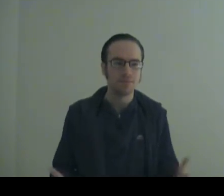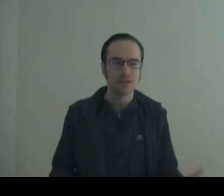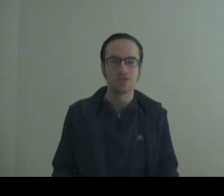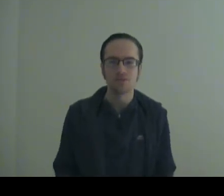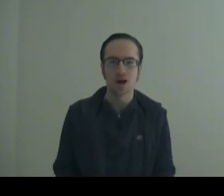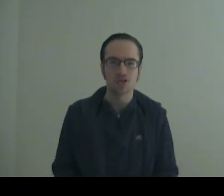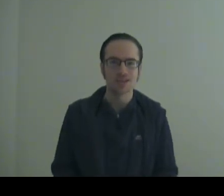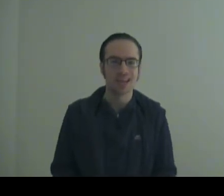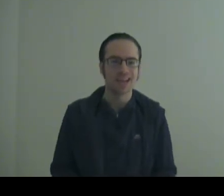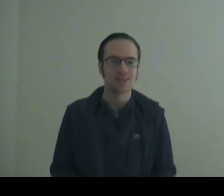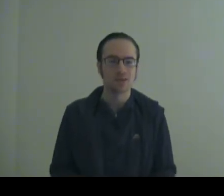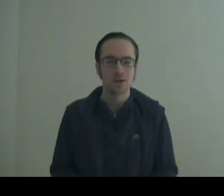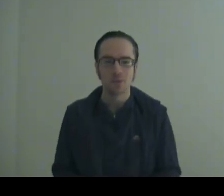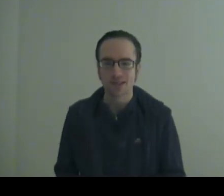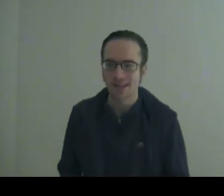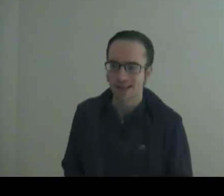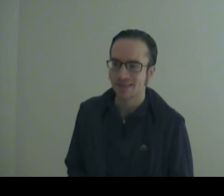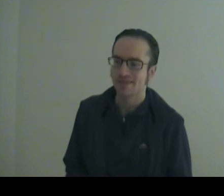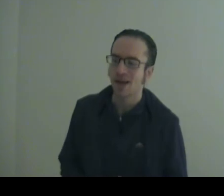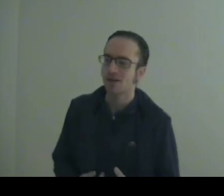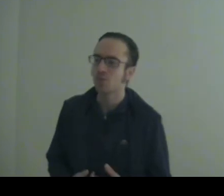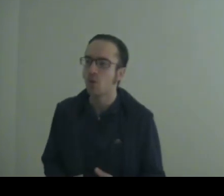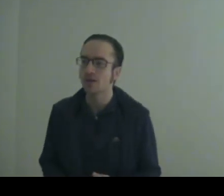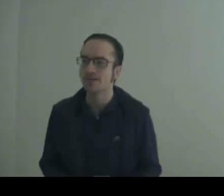made you understand what exactly that was.